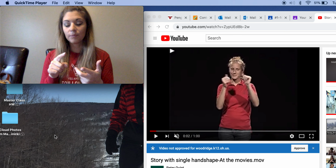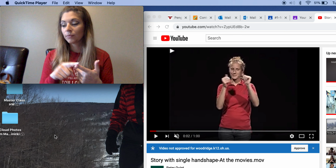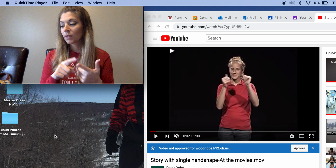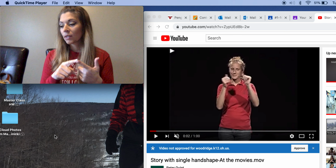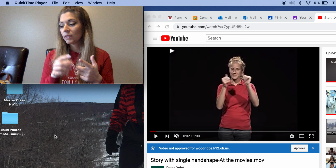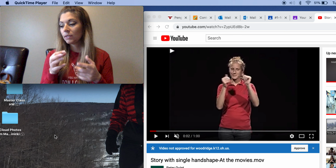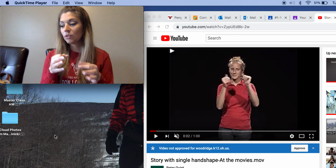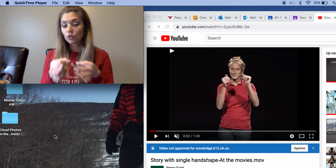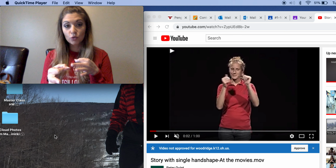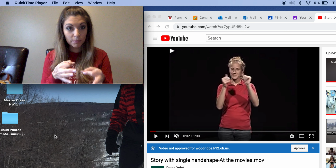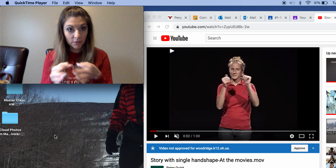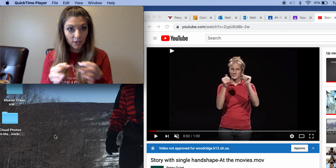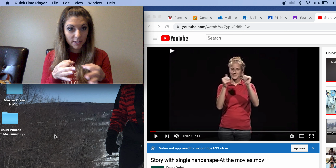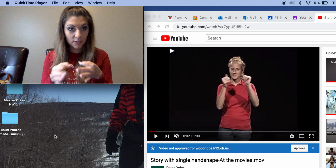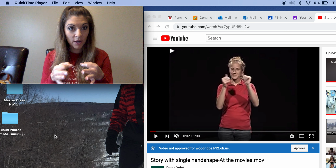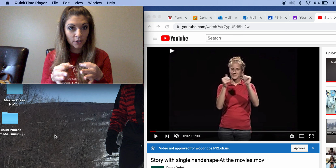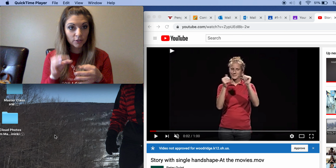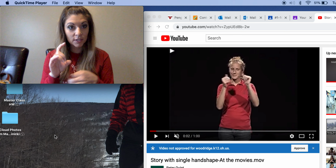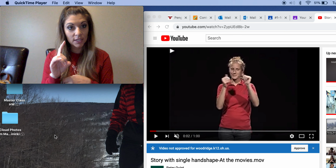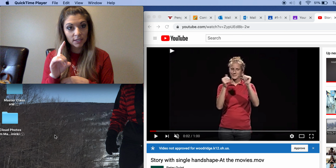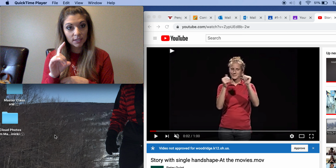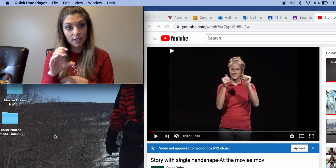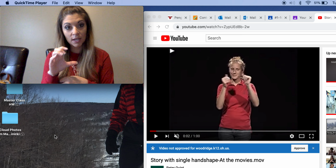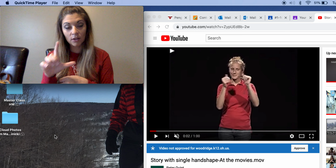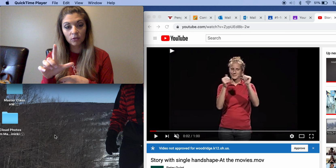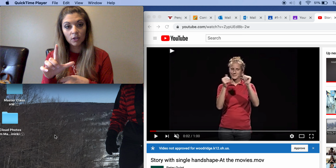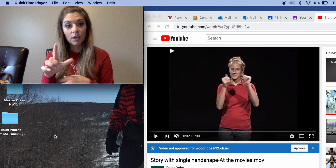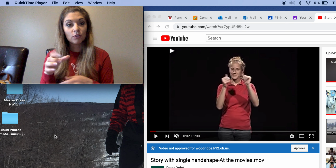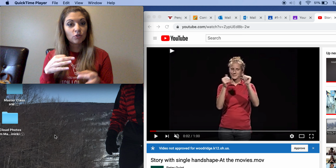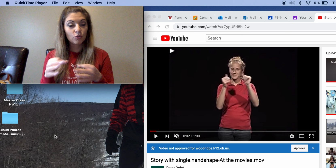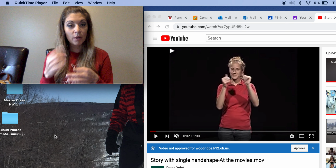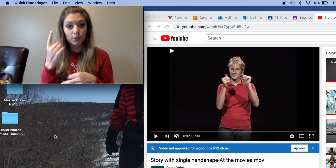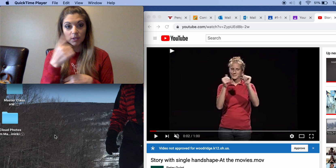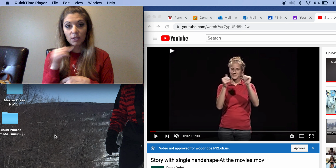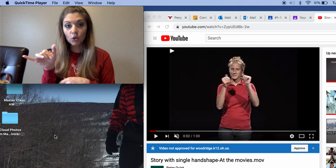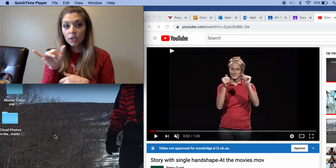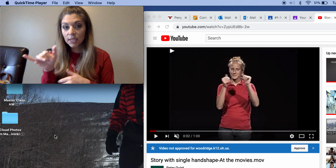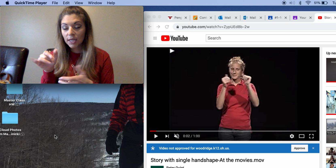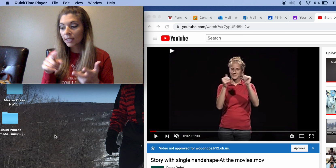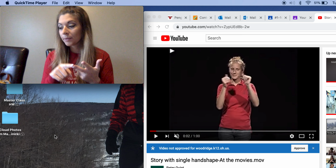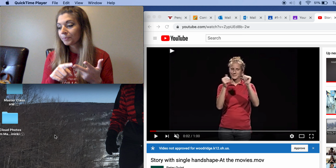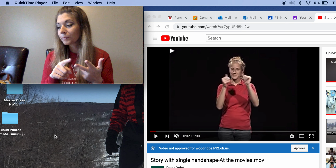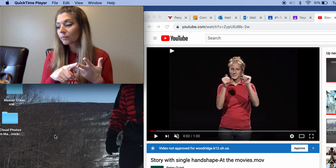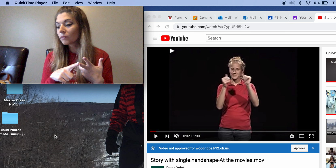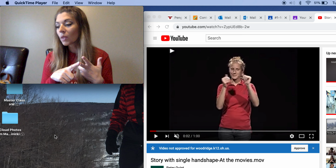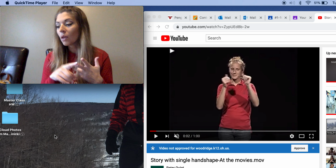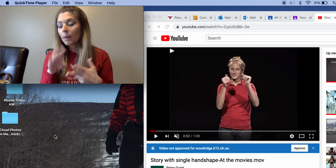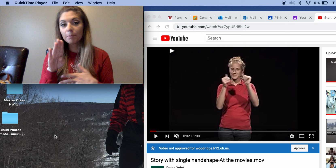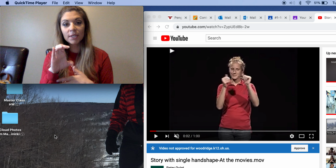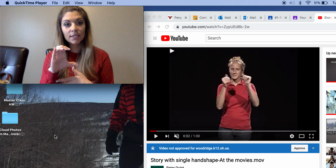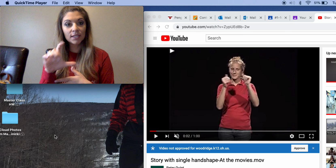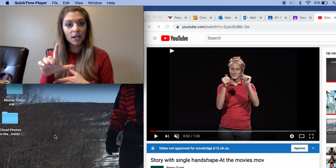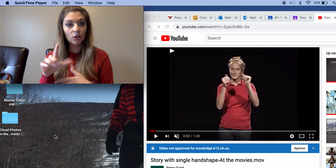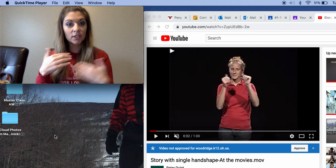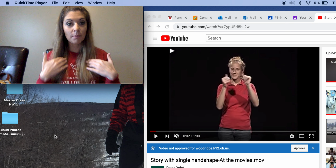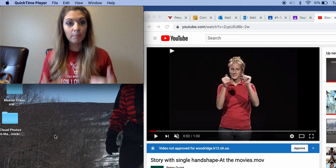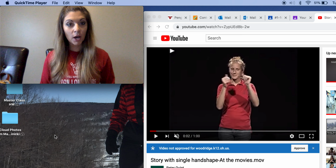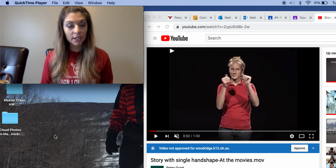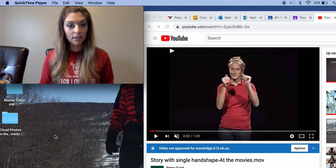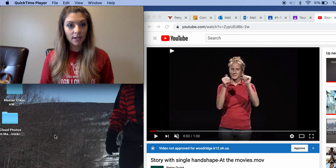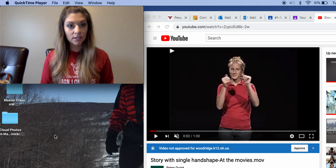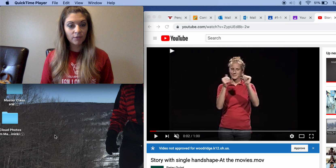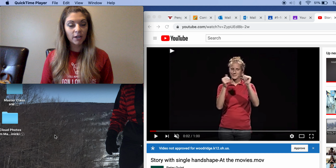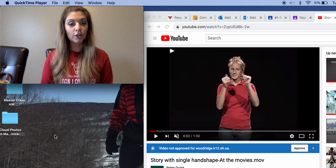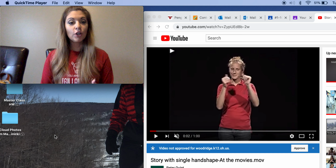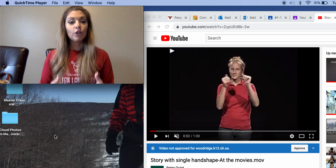works. Descriptive classifiers, DCL, describes what something looks like. BCL is a